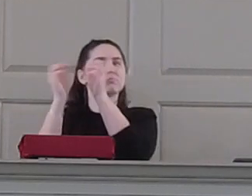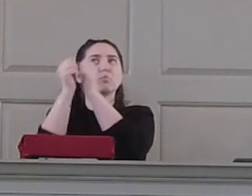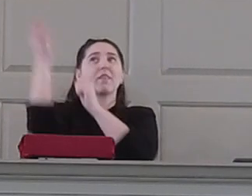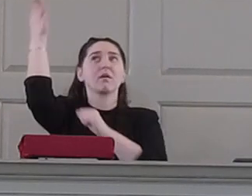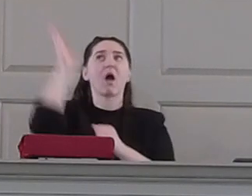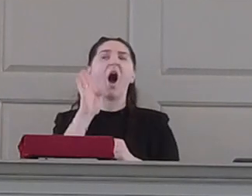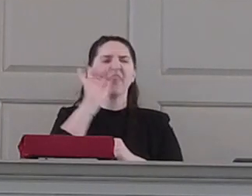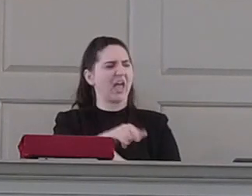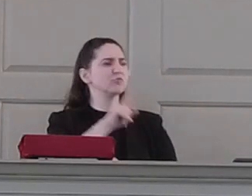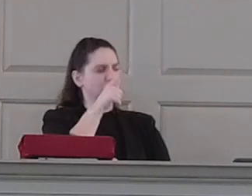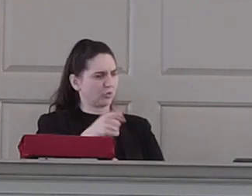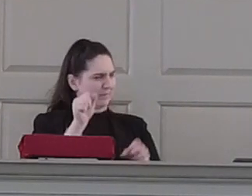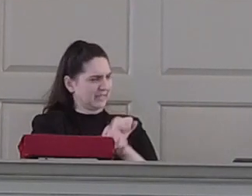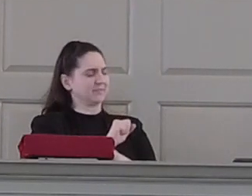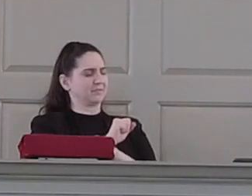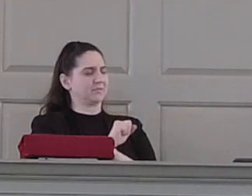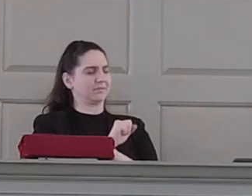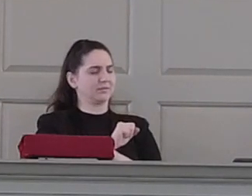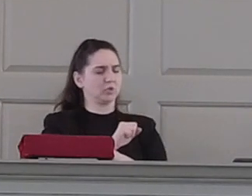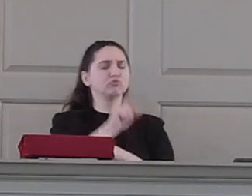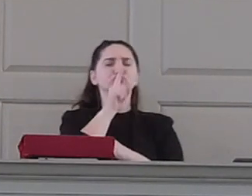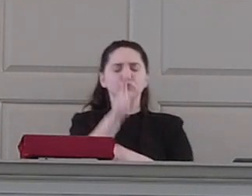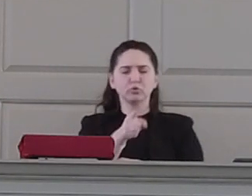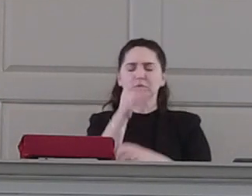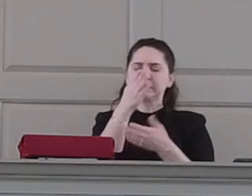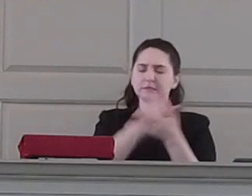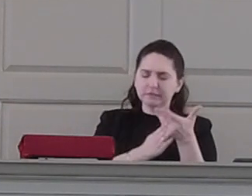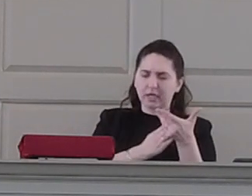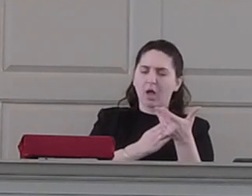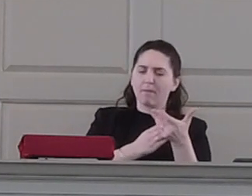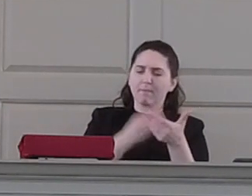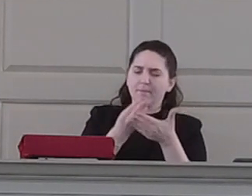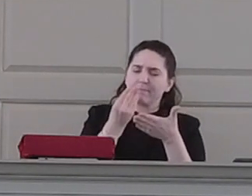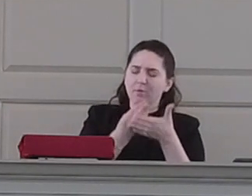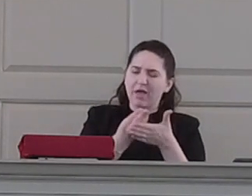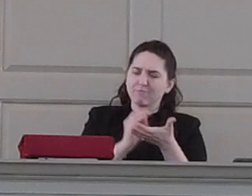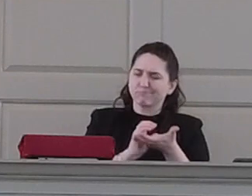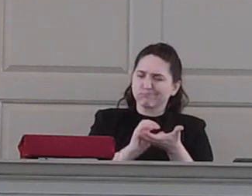it true that some wealth is greed and that all greed is bad?